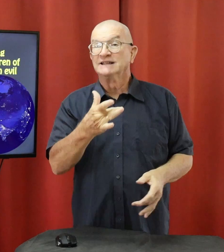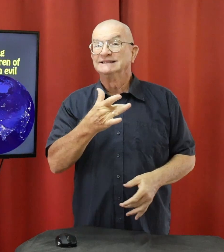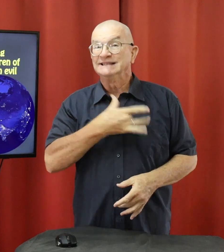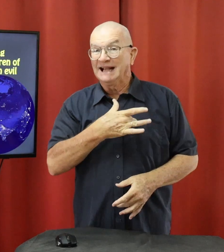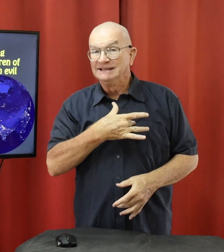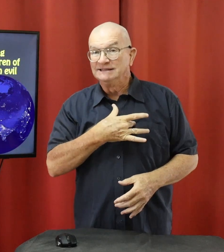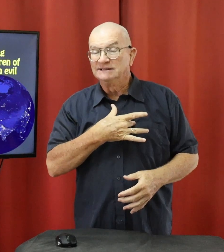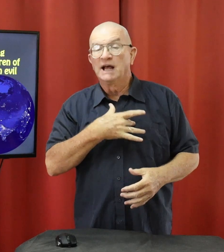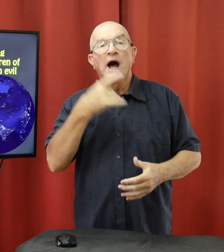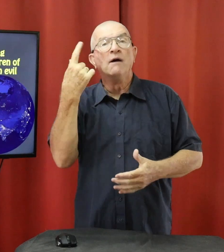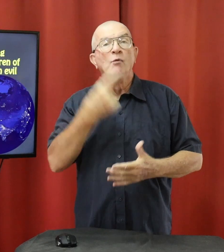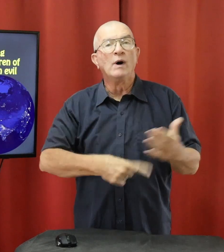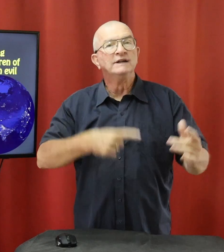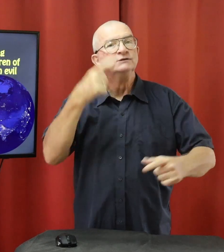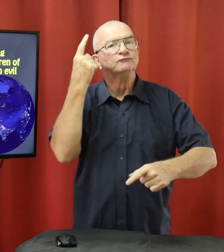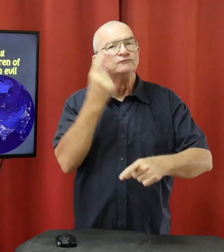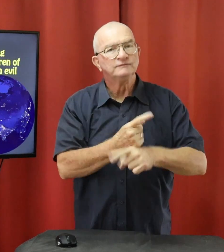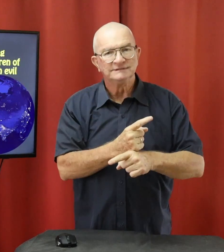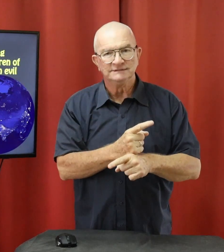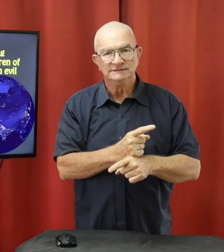is right.